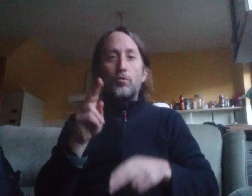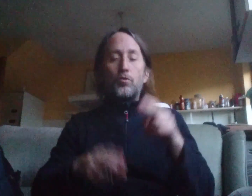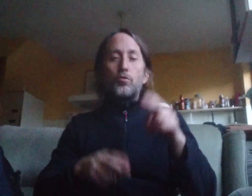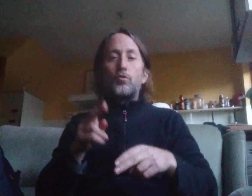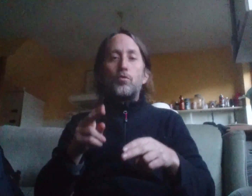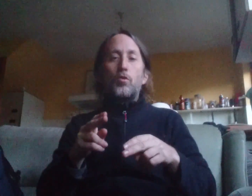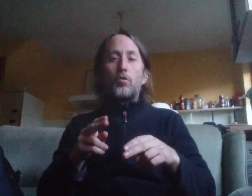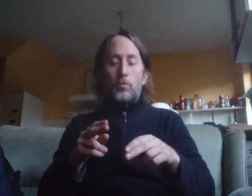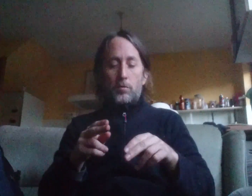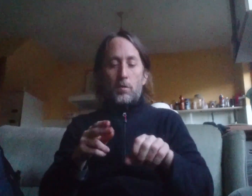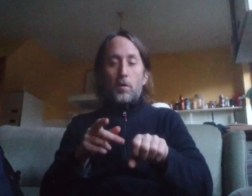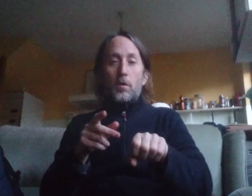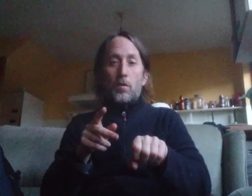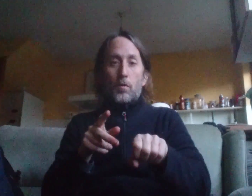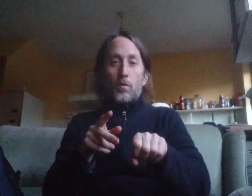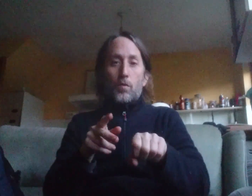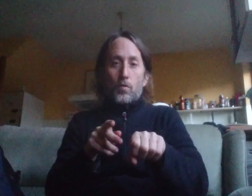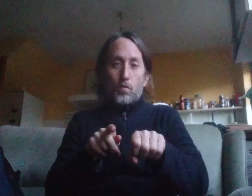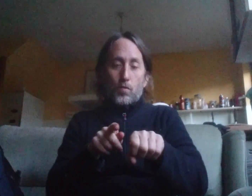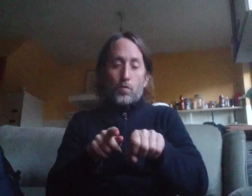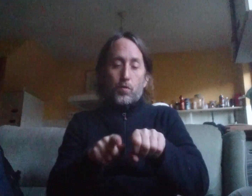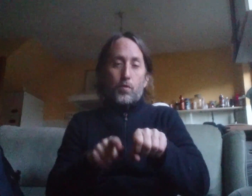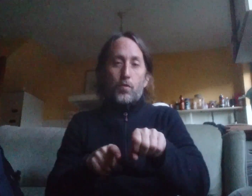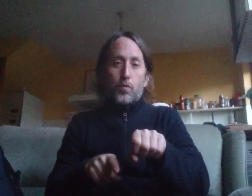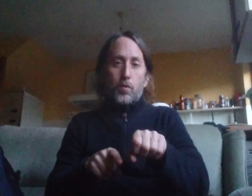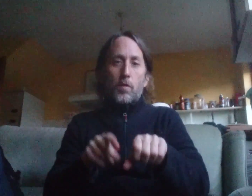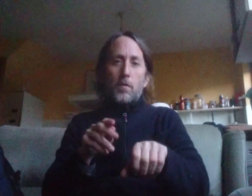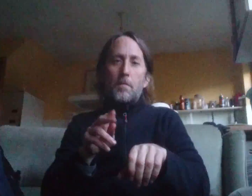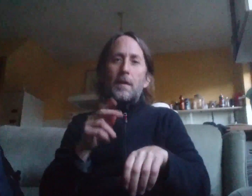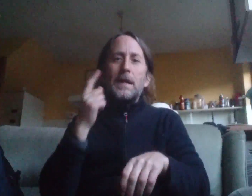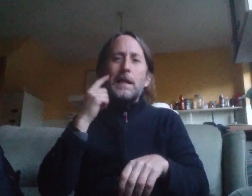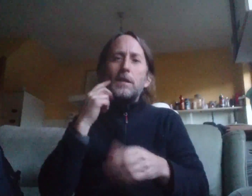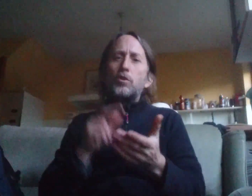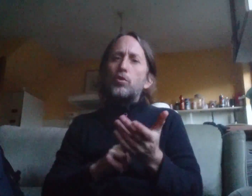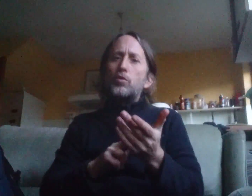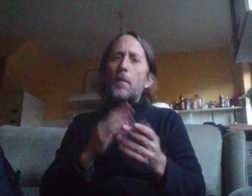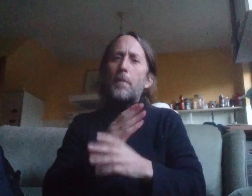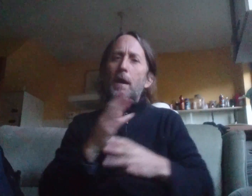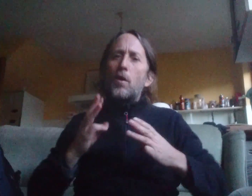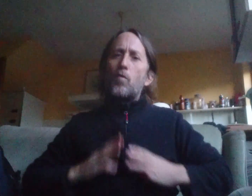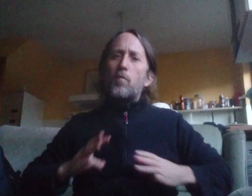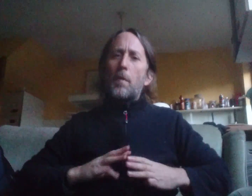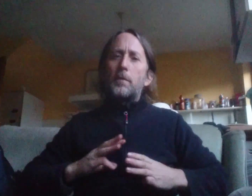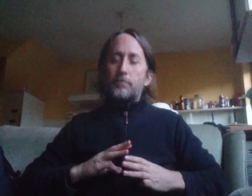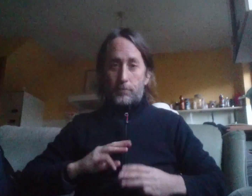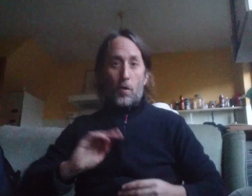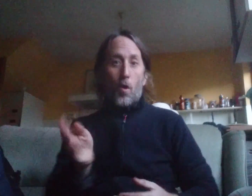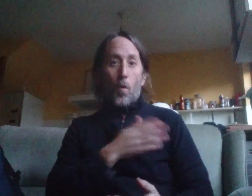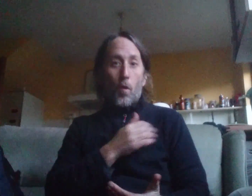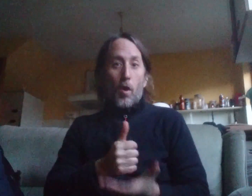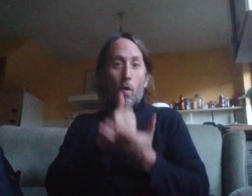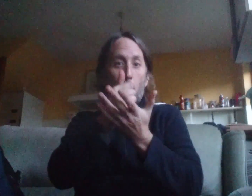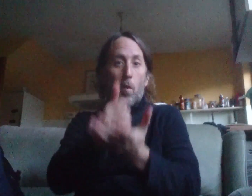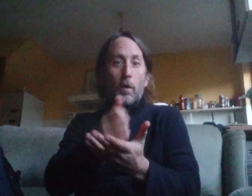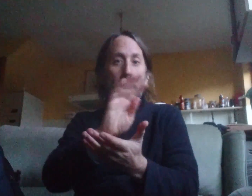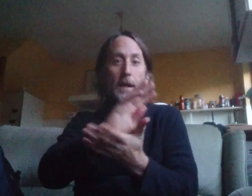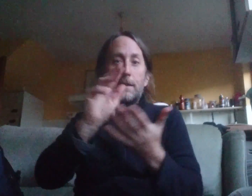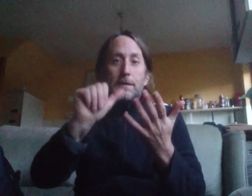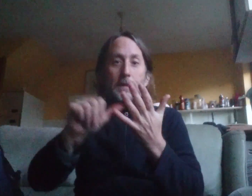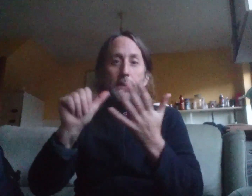women. The new electric knife received a Design in Housewares award in 1966 and was